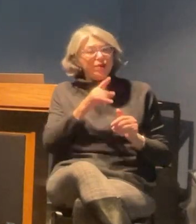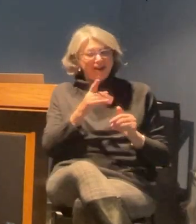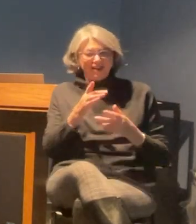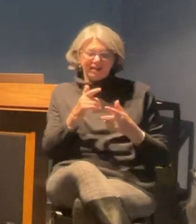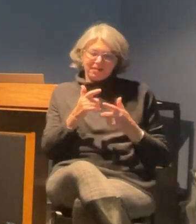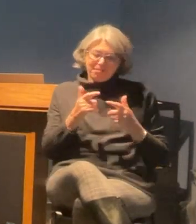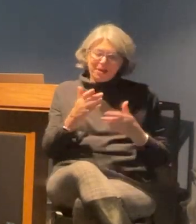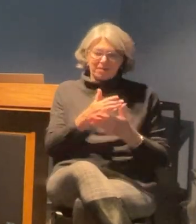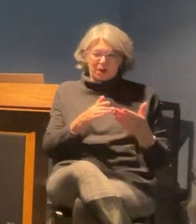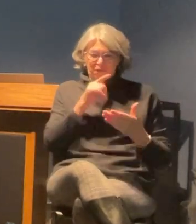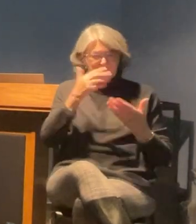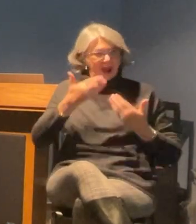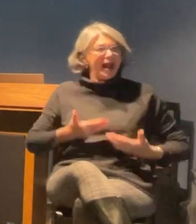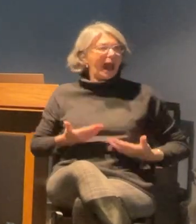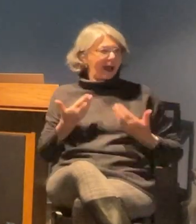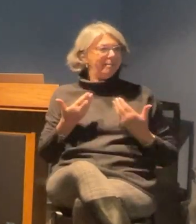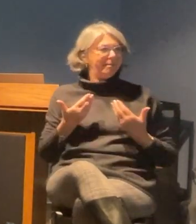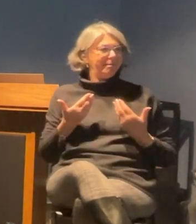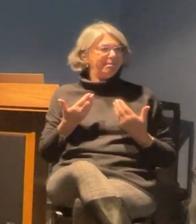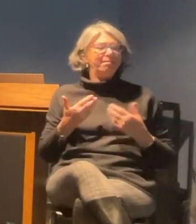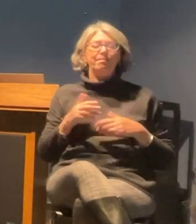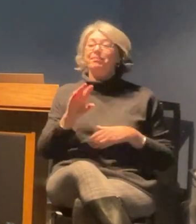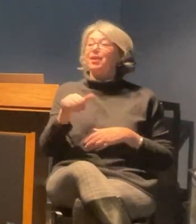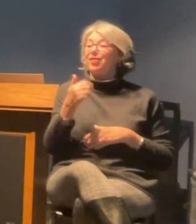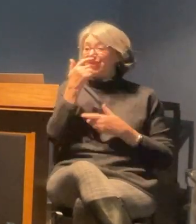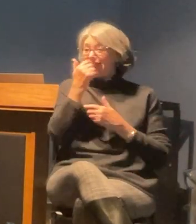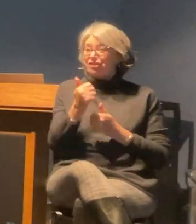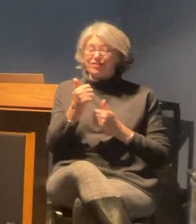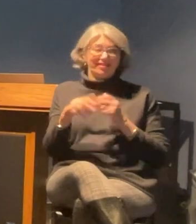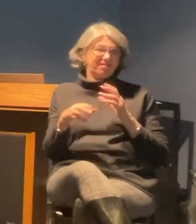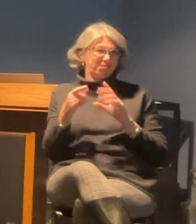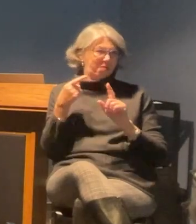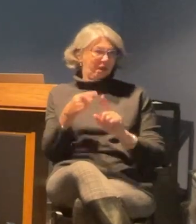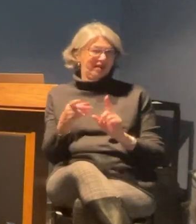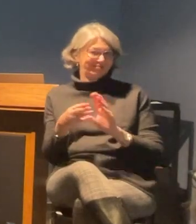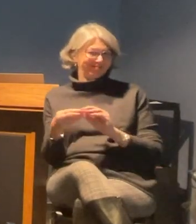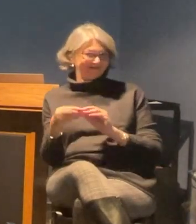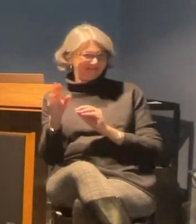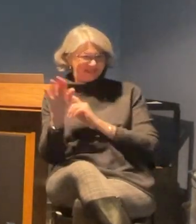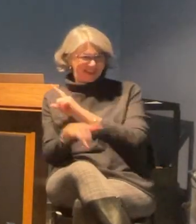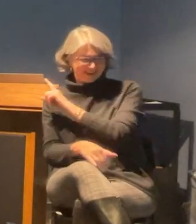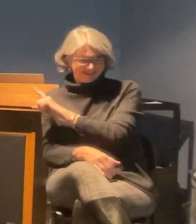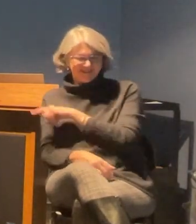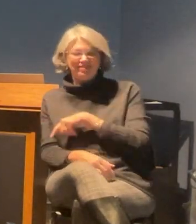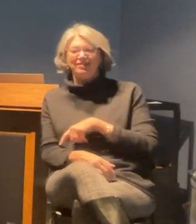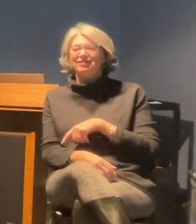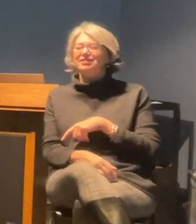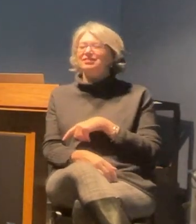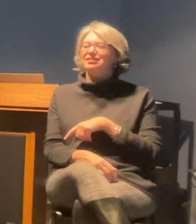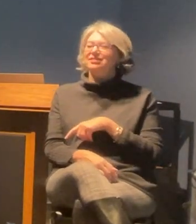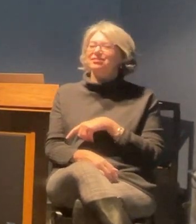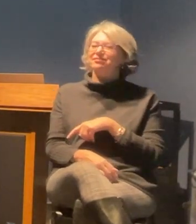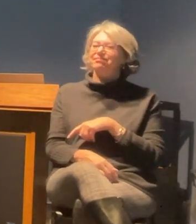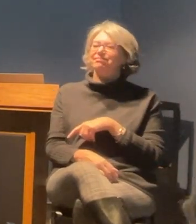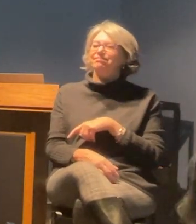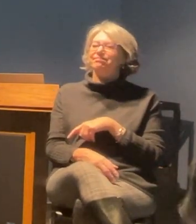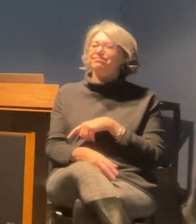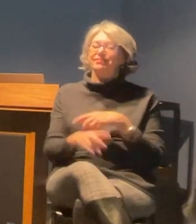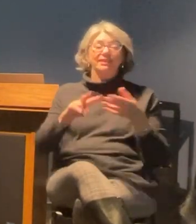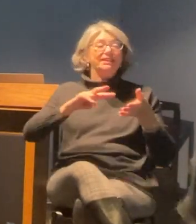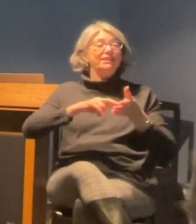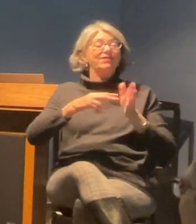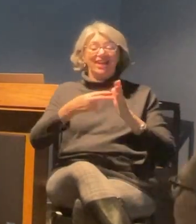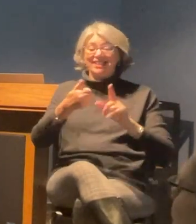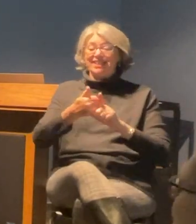I am. And the other interesting anecdote about this place is that it defines itself as